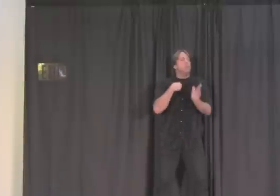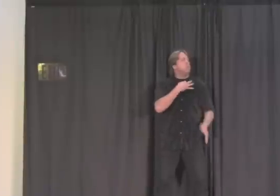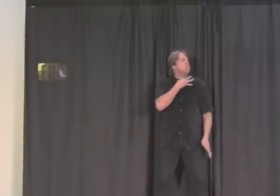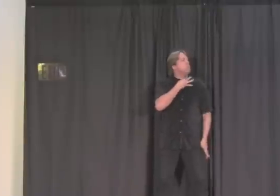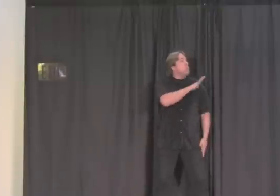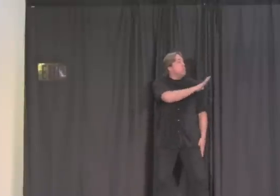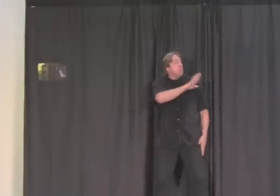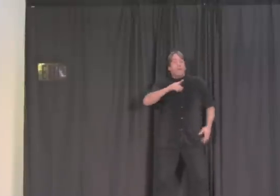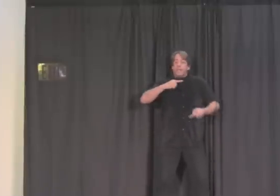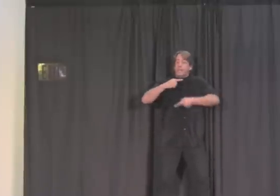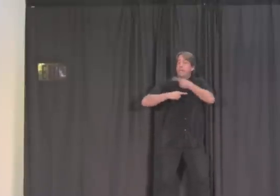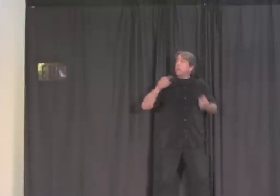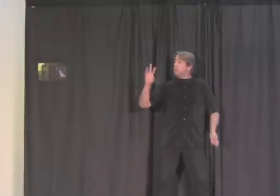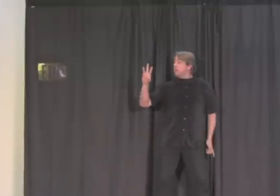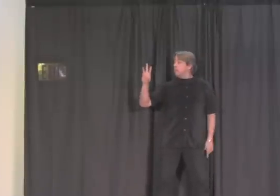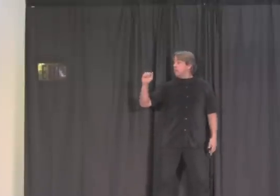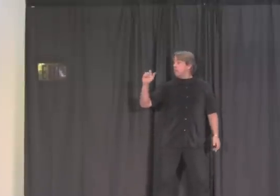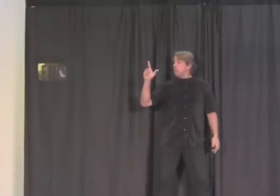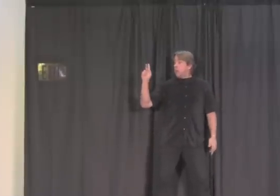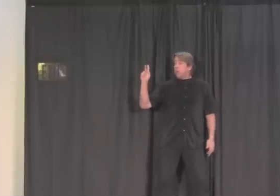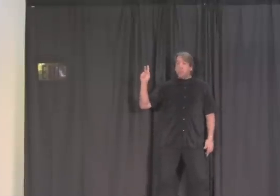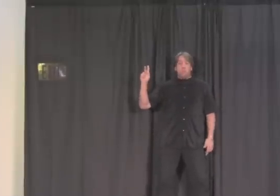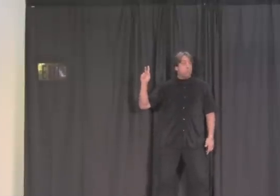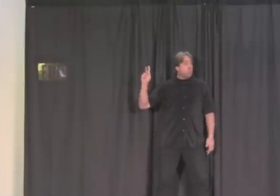For example, how do you all sign walk?